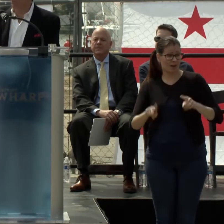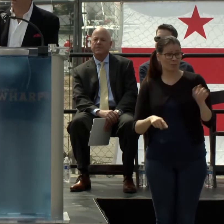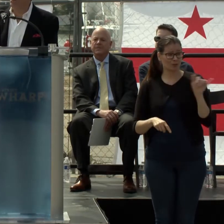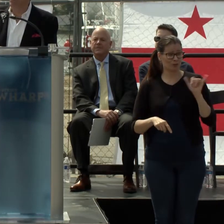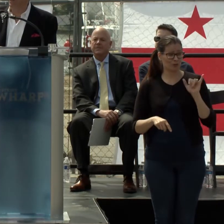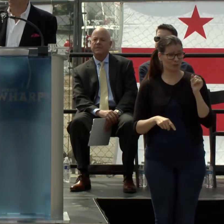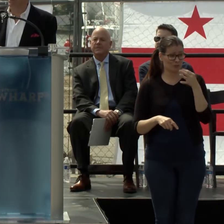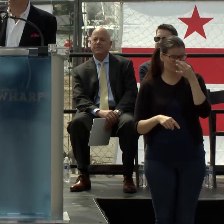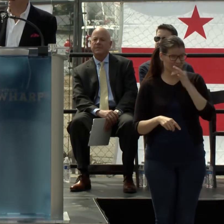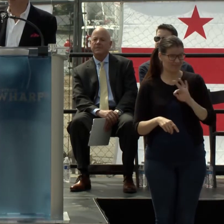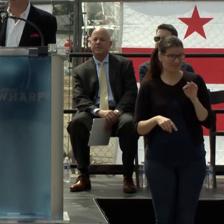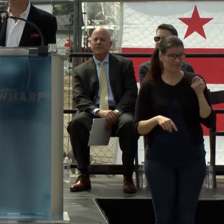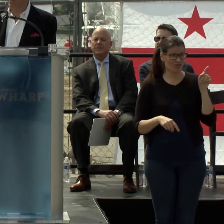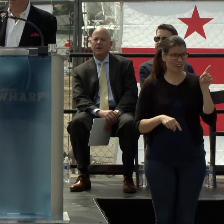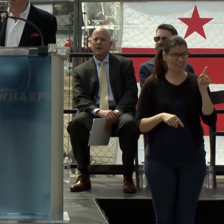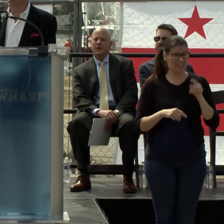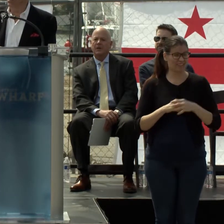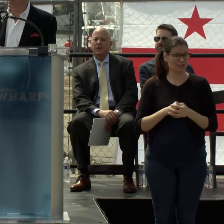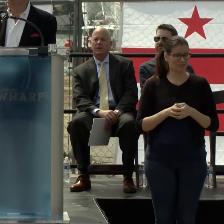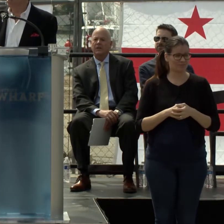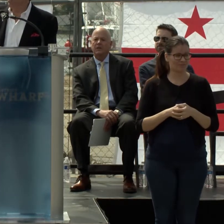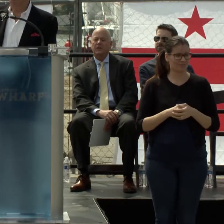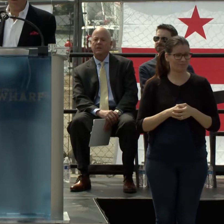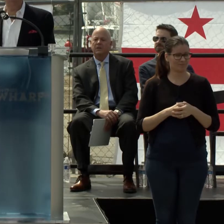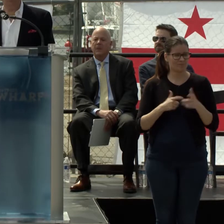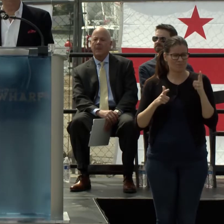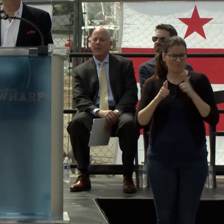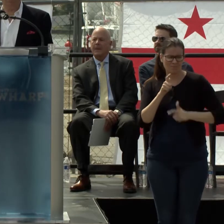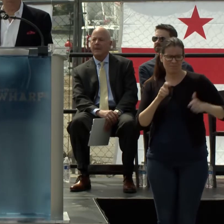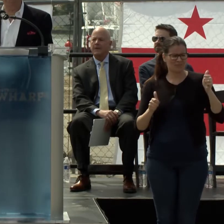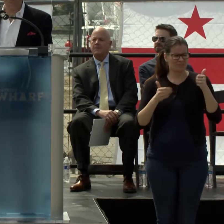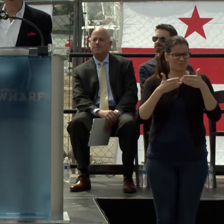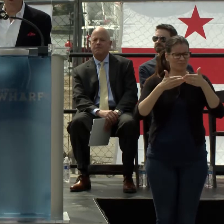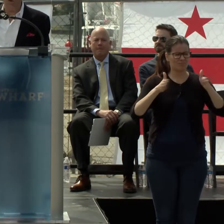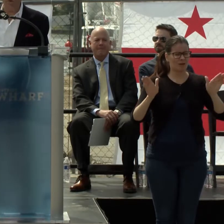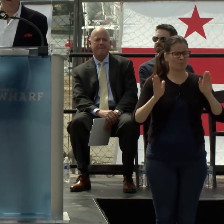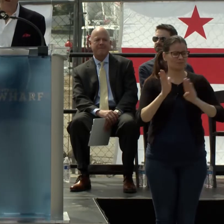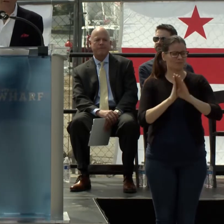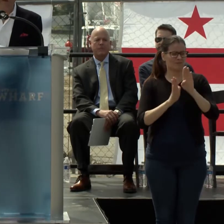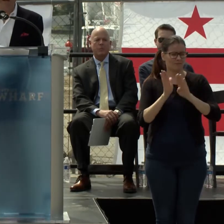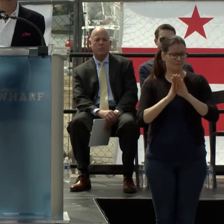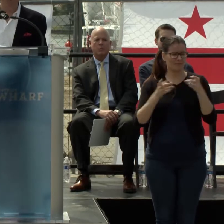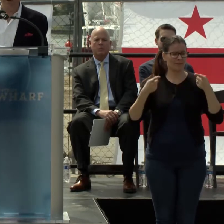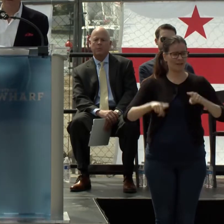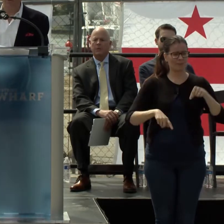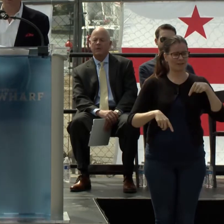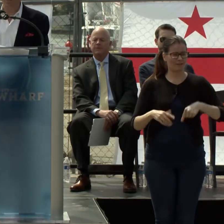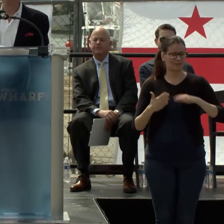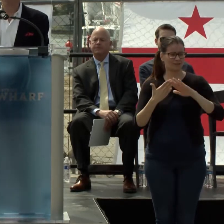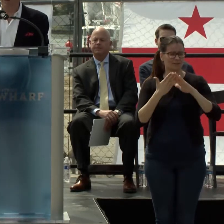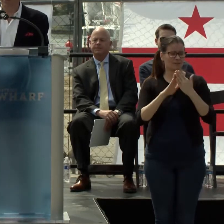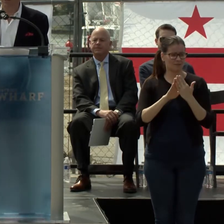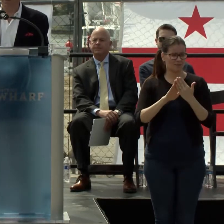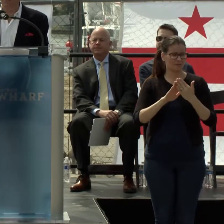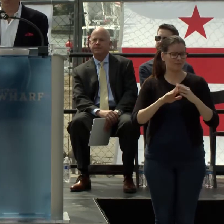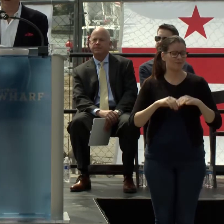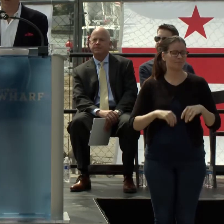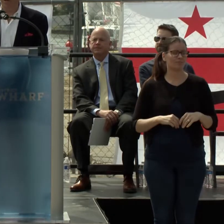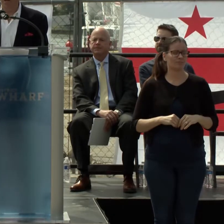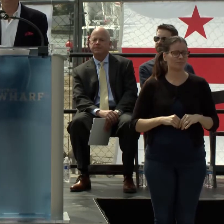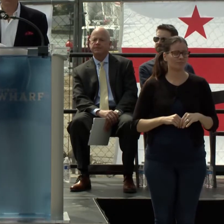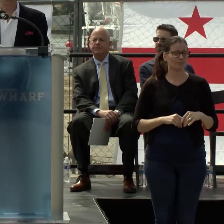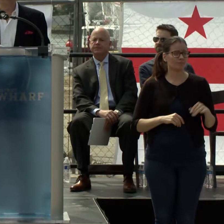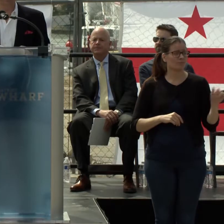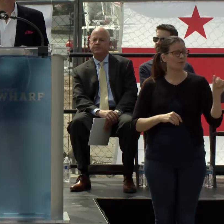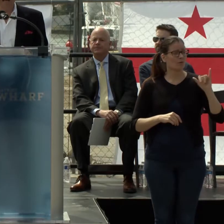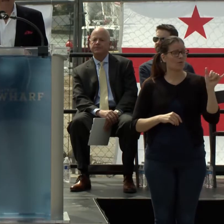largest public development that's happening in the city, also in Southwest, with the redevelopment and the brand new Frederick Douglass